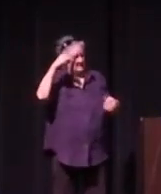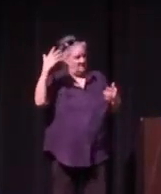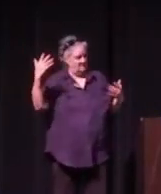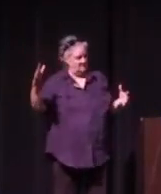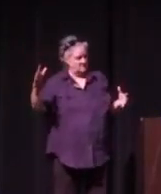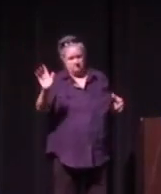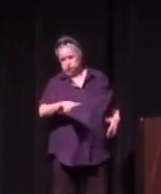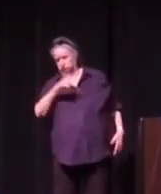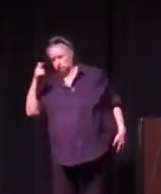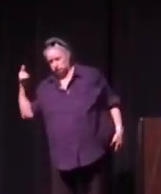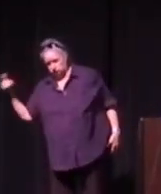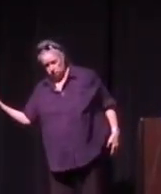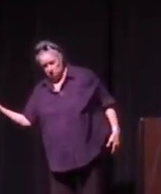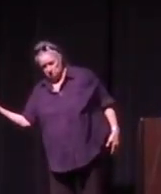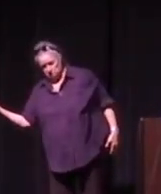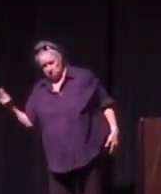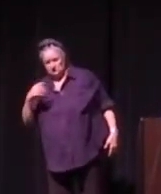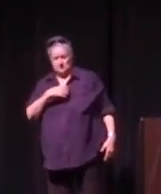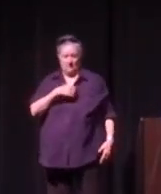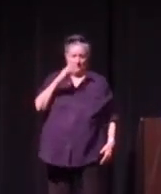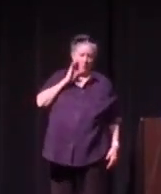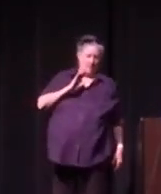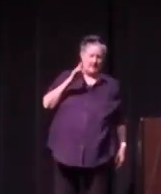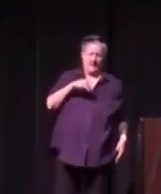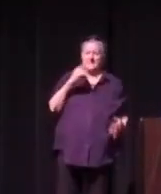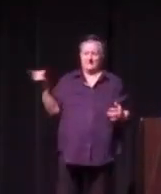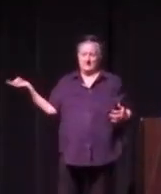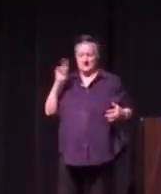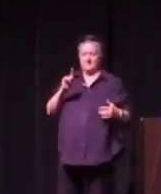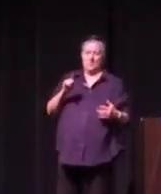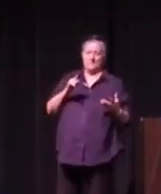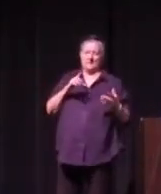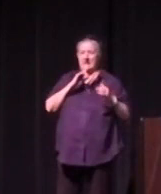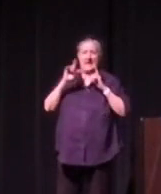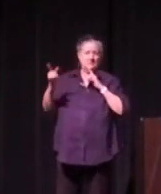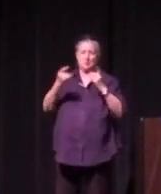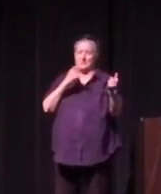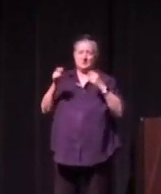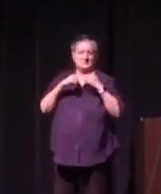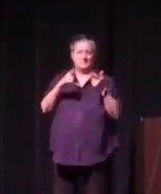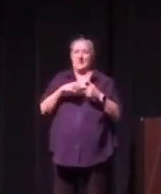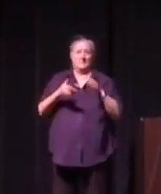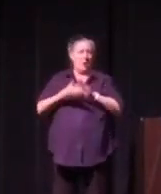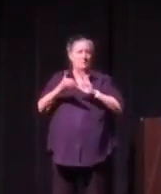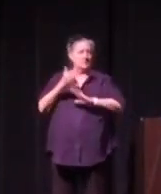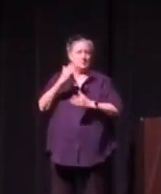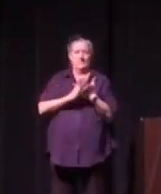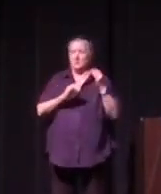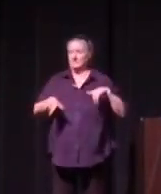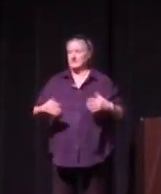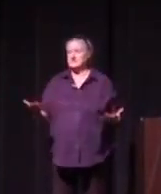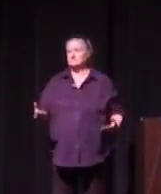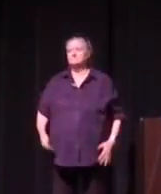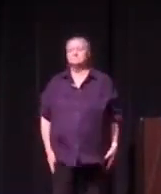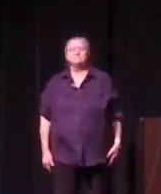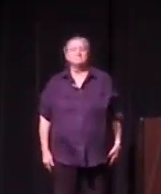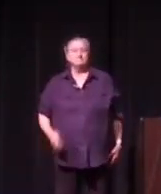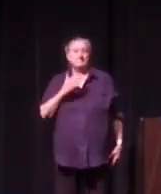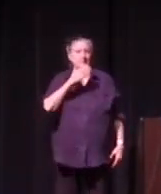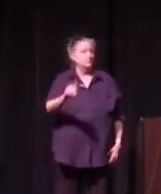is where I'm going to turn it over to Sheriff Brown, and then we can come up and answer any questions about the operational side of this. Thank you.